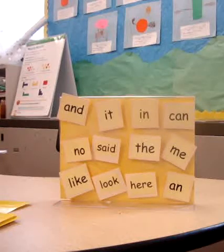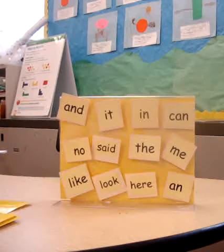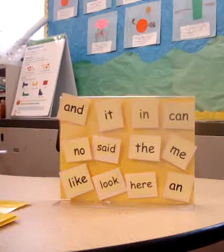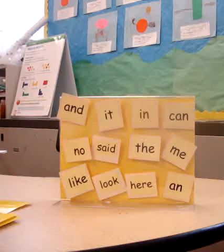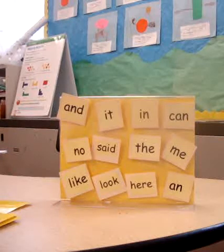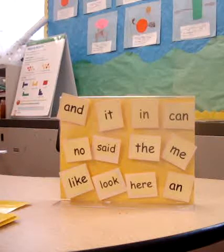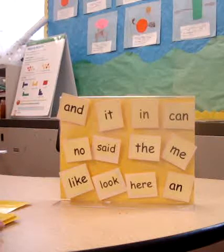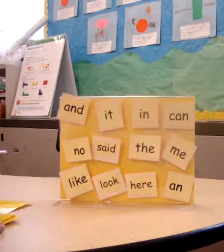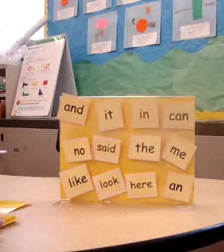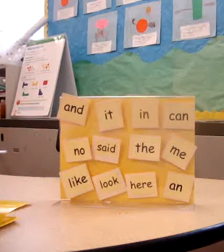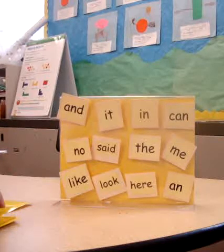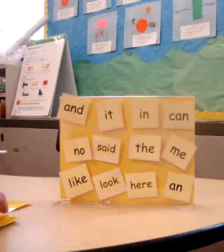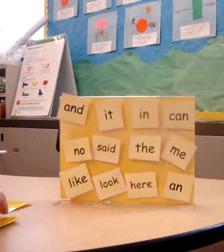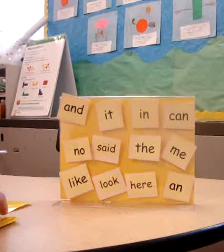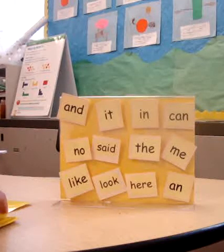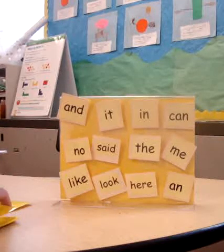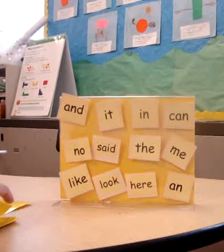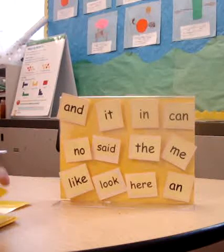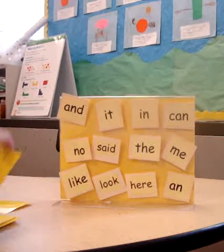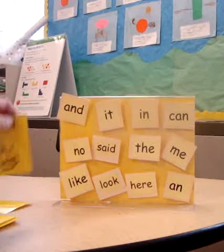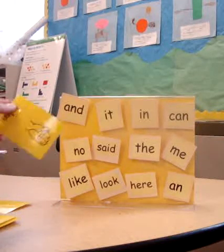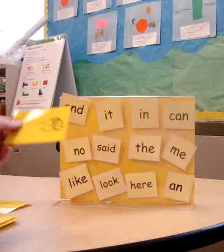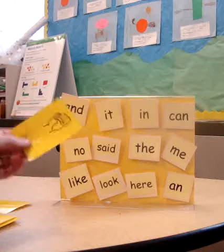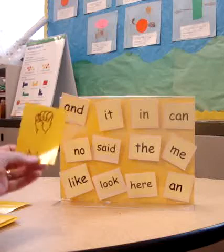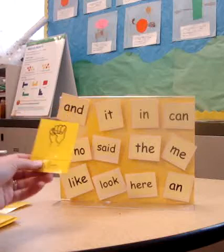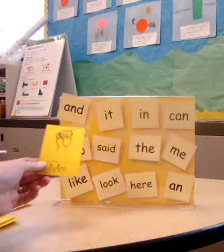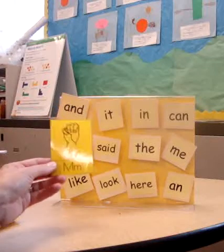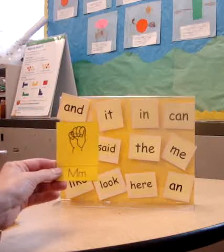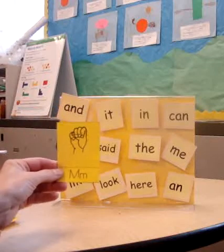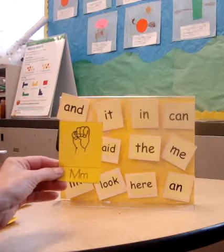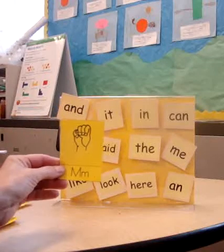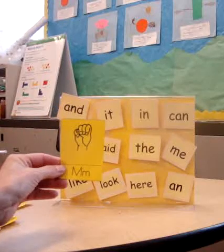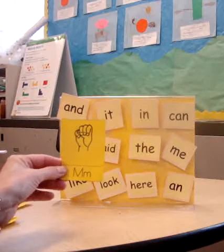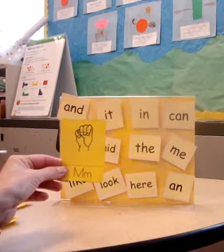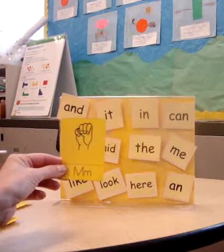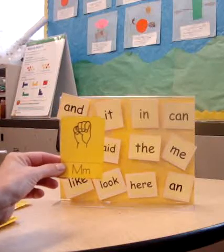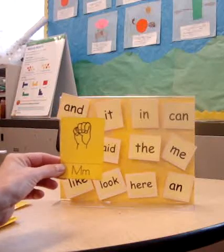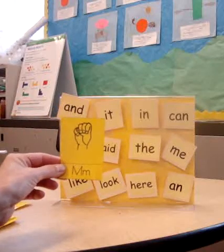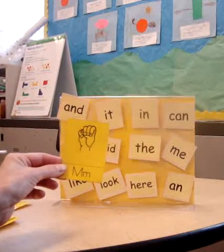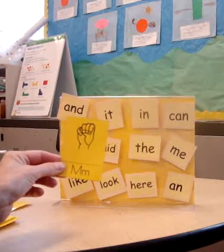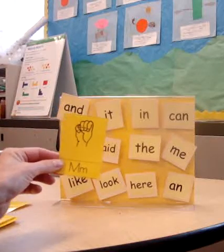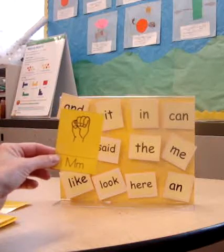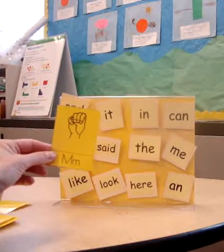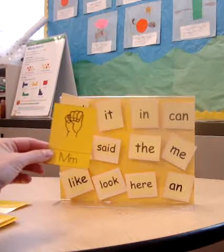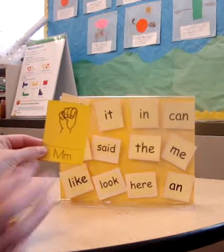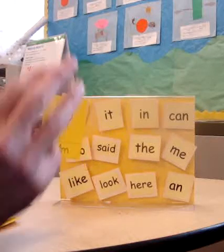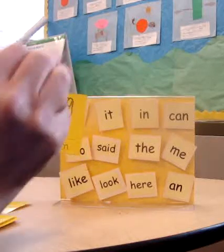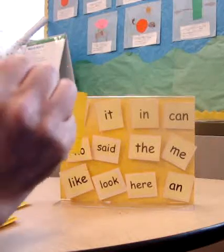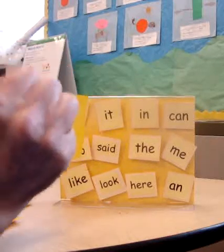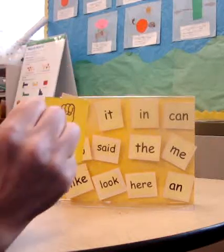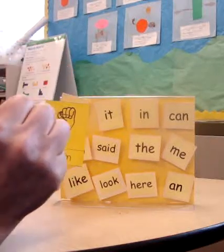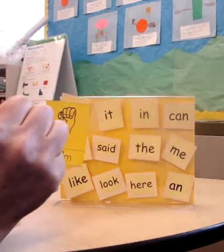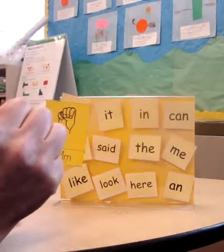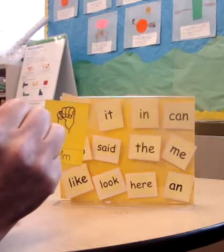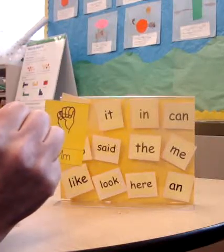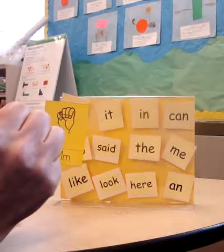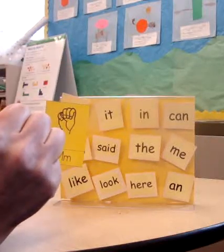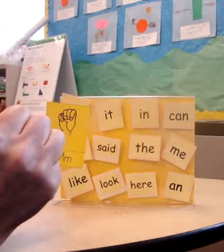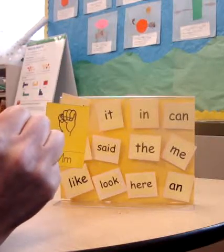J letter. Then they could turn over the next one. They turned over an M. They would say M and sign for